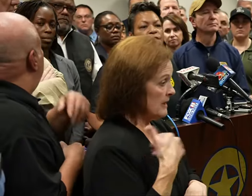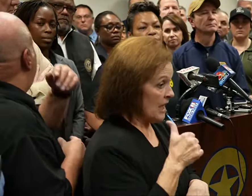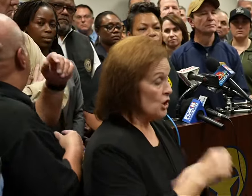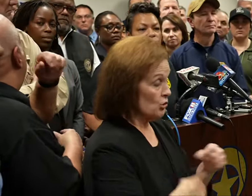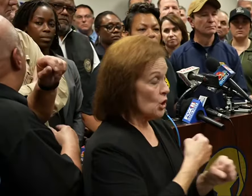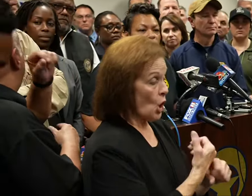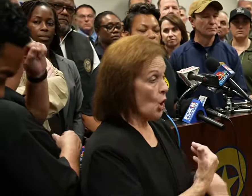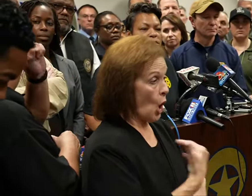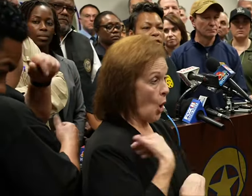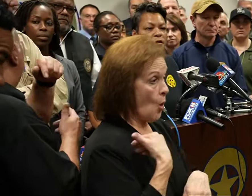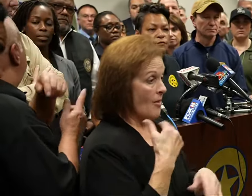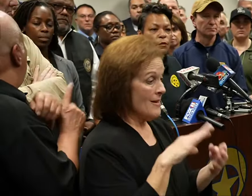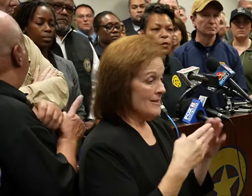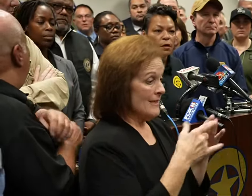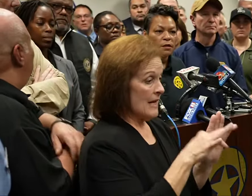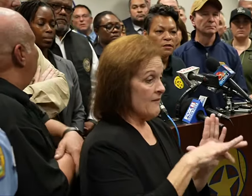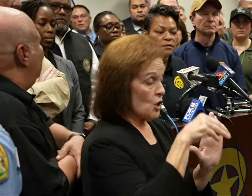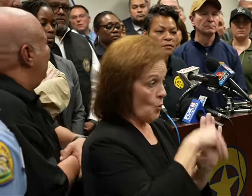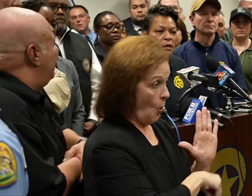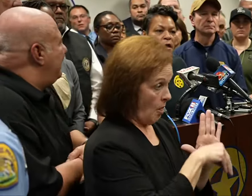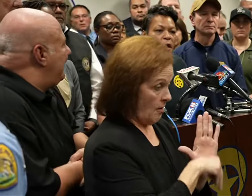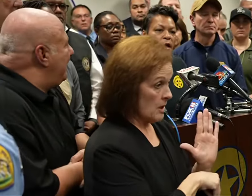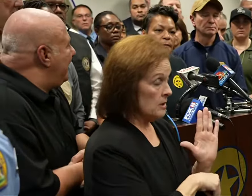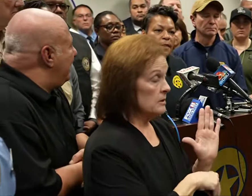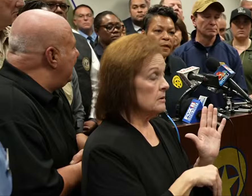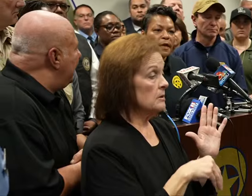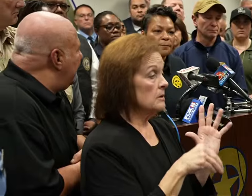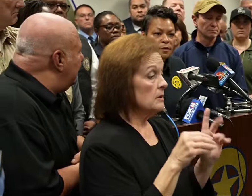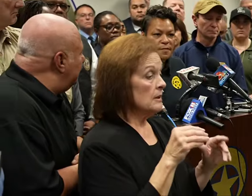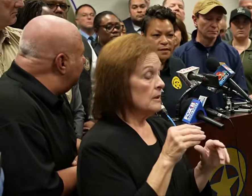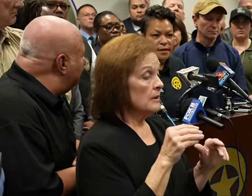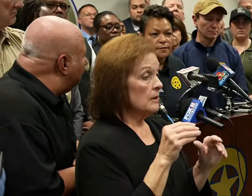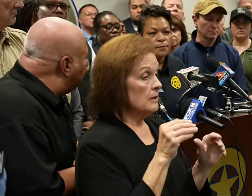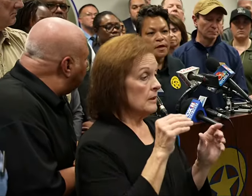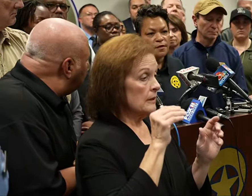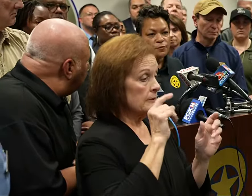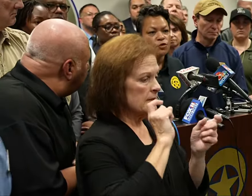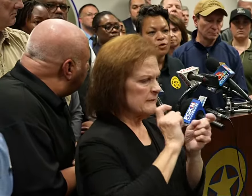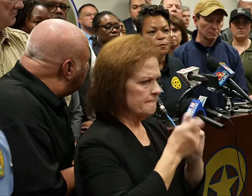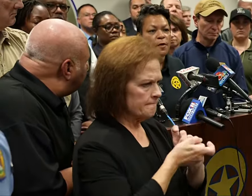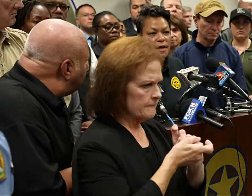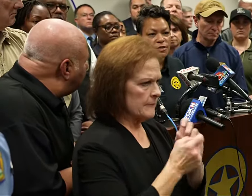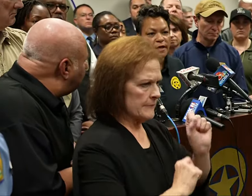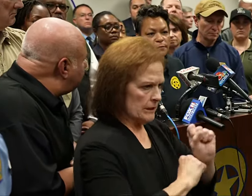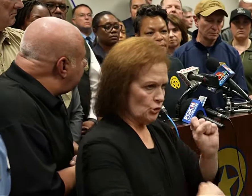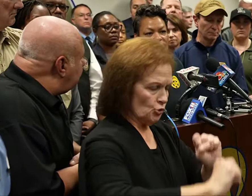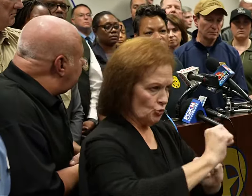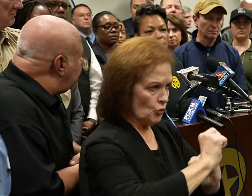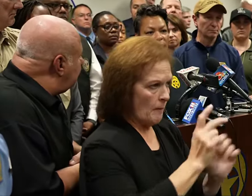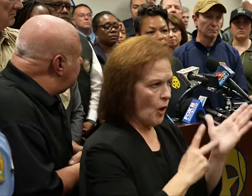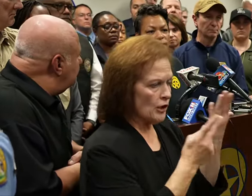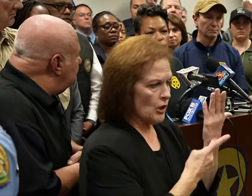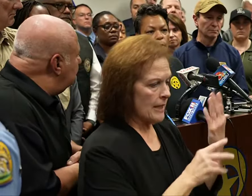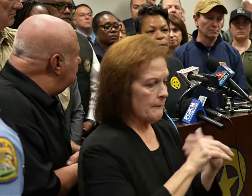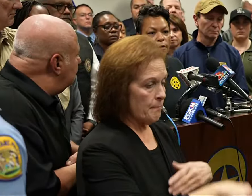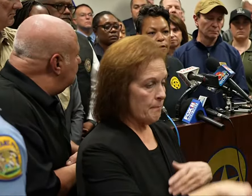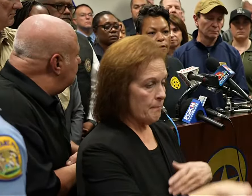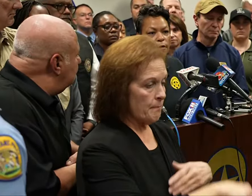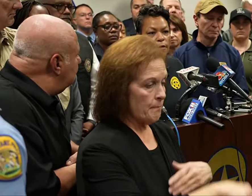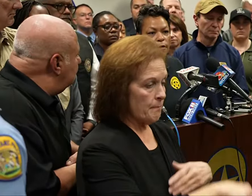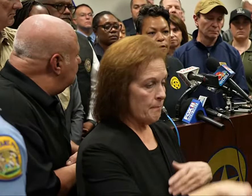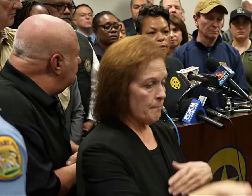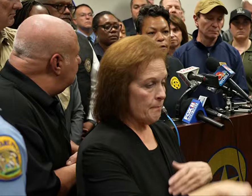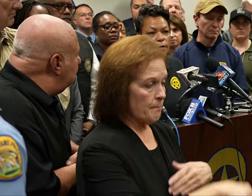over 10 years ago, the city of New Orleans implemented an infrastructure project placing bollards on